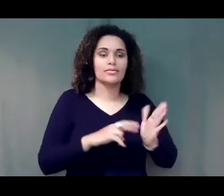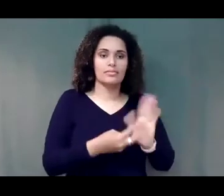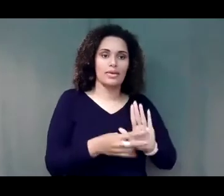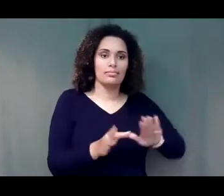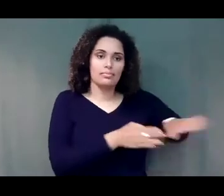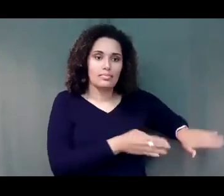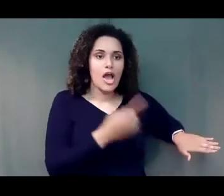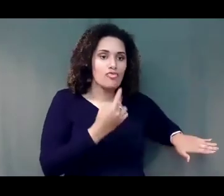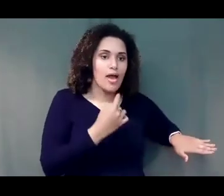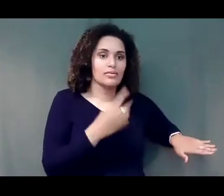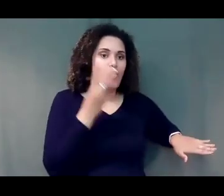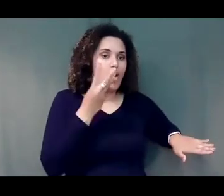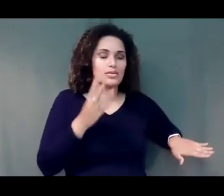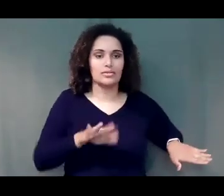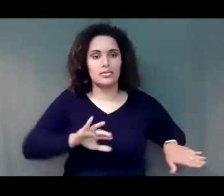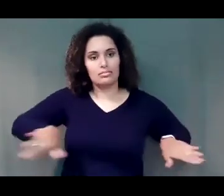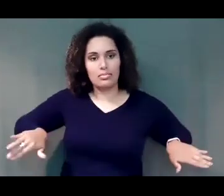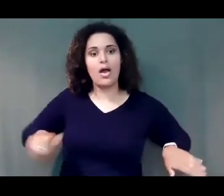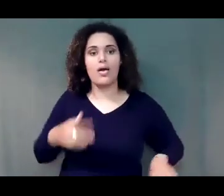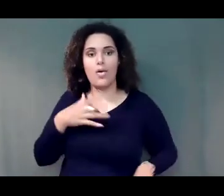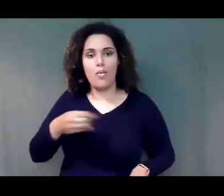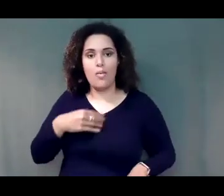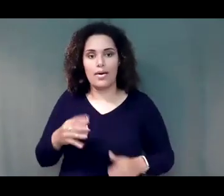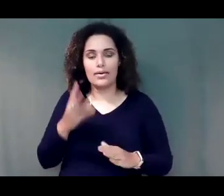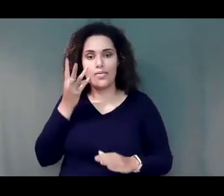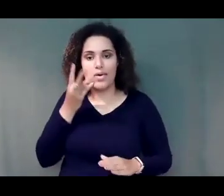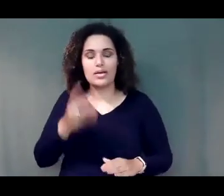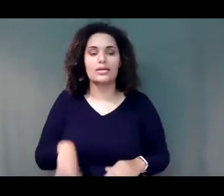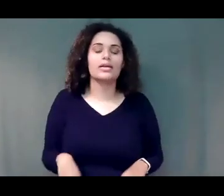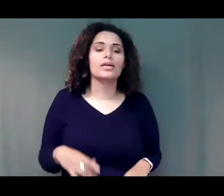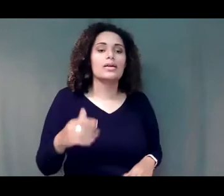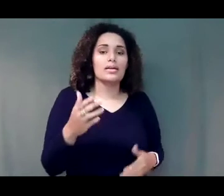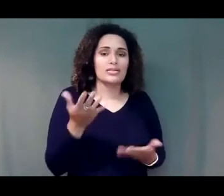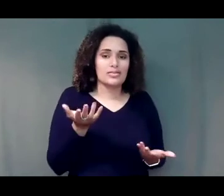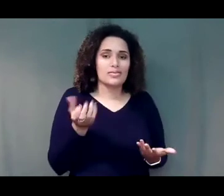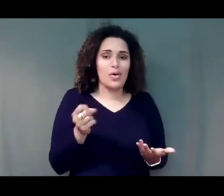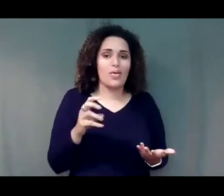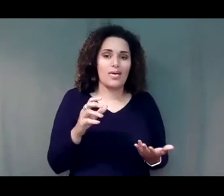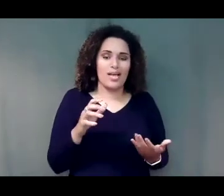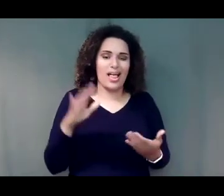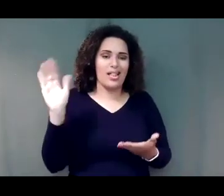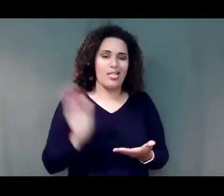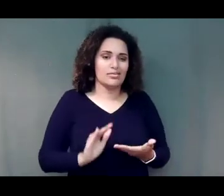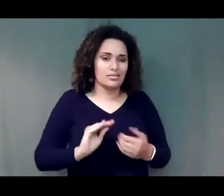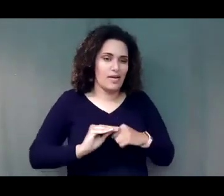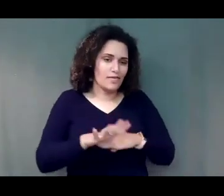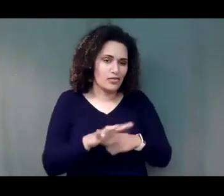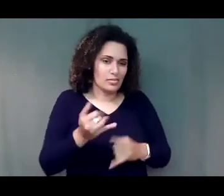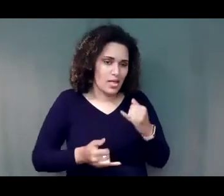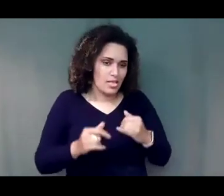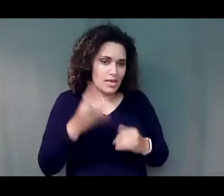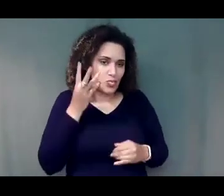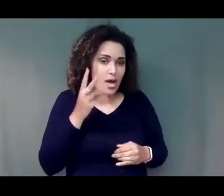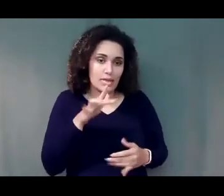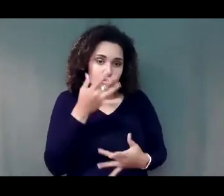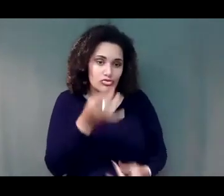barrels we've used. Did we use them for Chardonnay last year or Viognier? There's very little influence from the last wine. That's an interesting question, though. But,